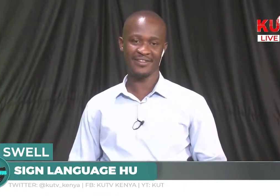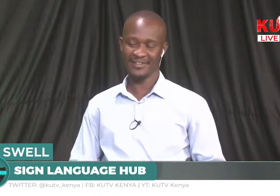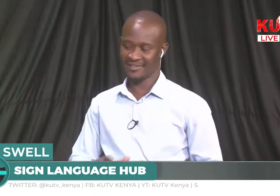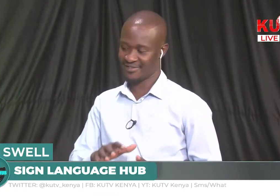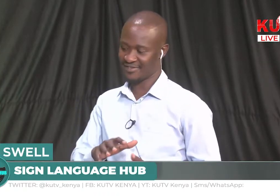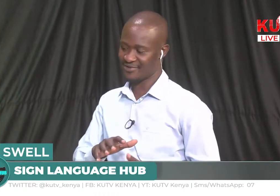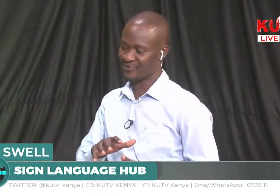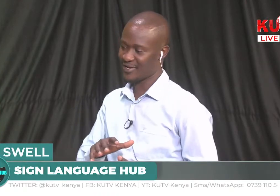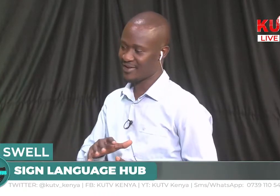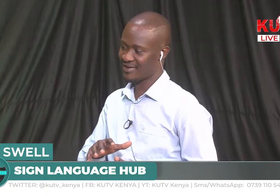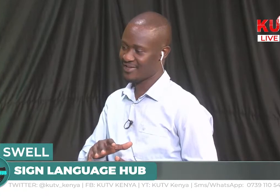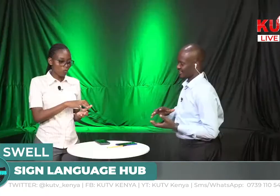How do you swell?